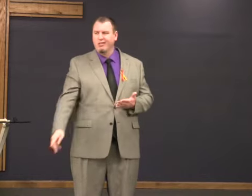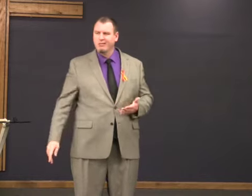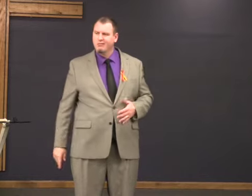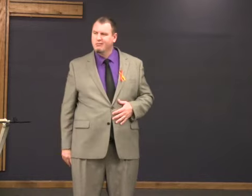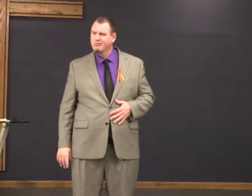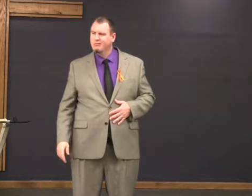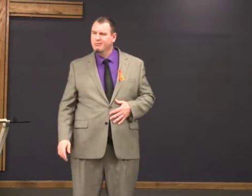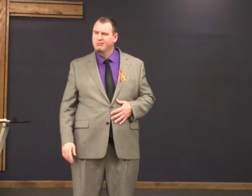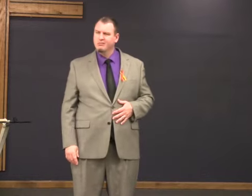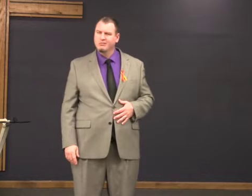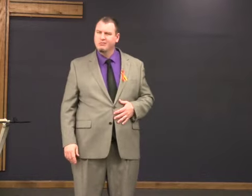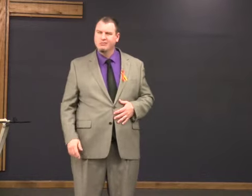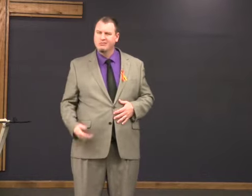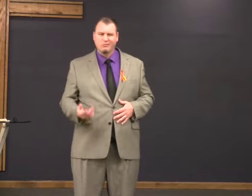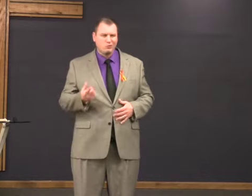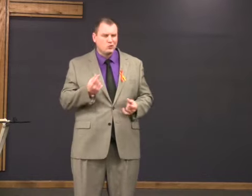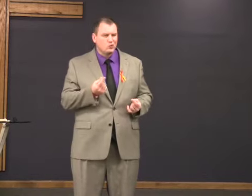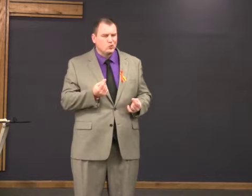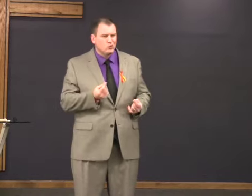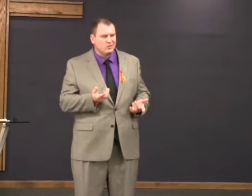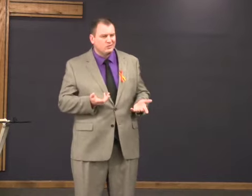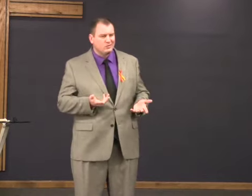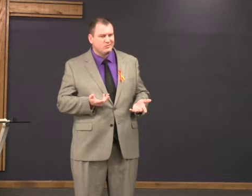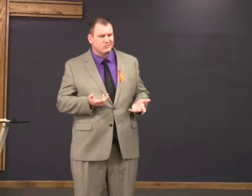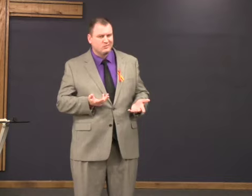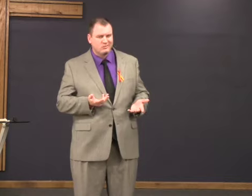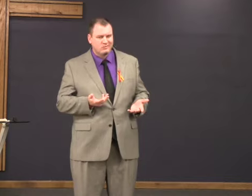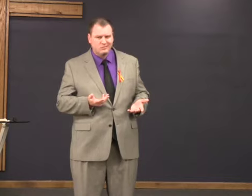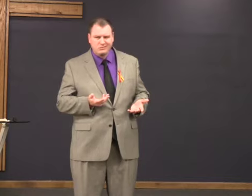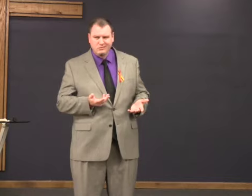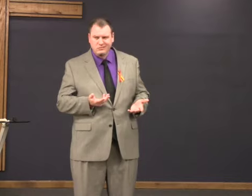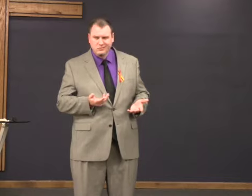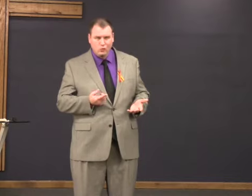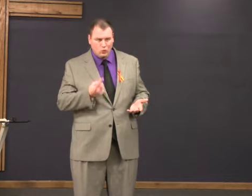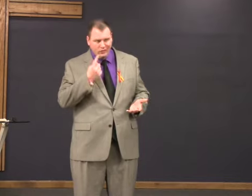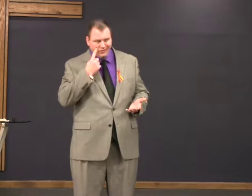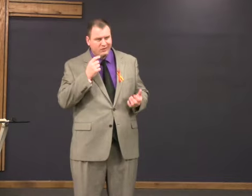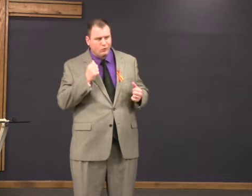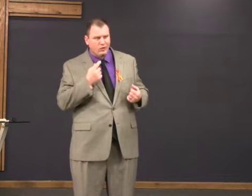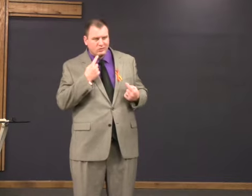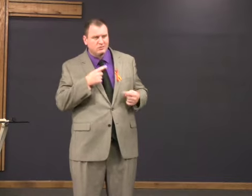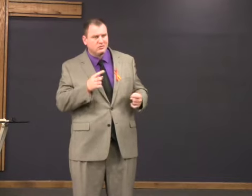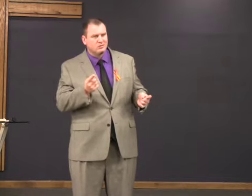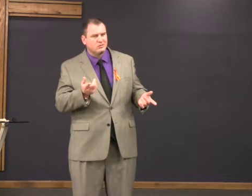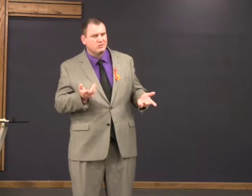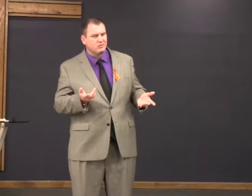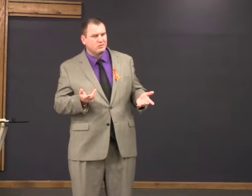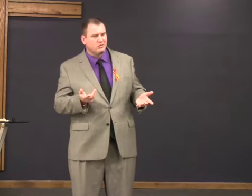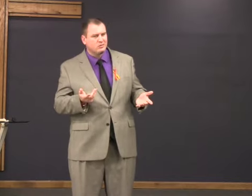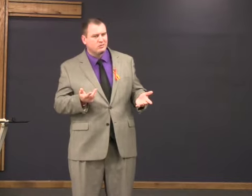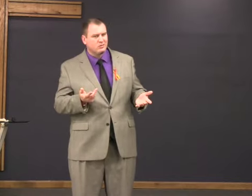Thoughts in my mind will say, oh, you're going to fail. You think you can do